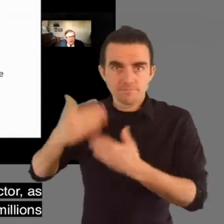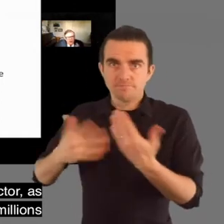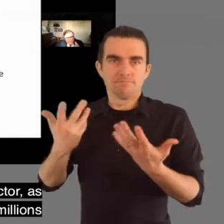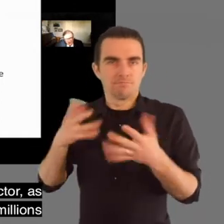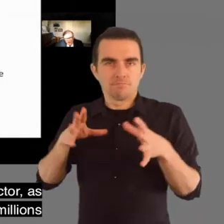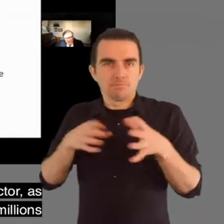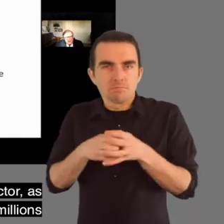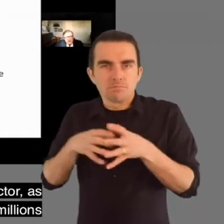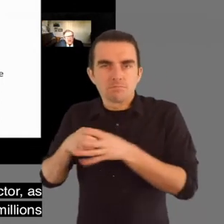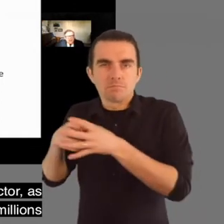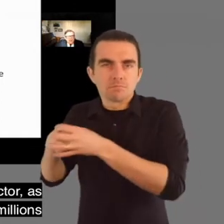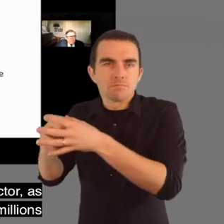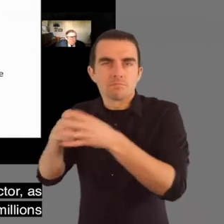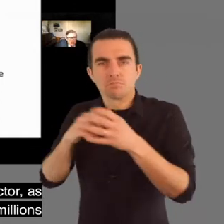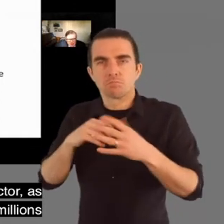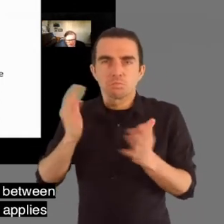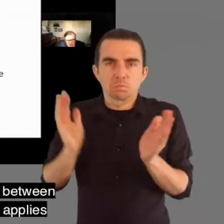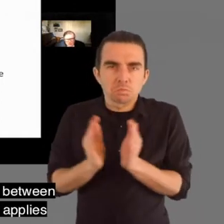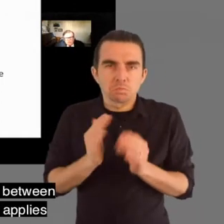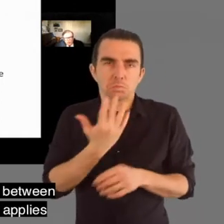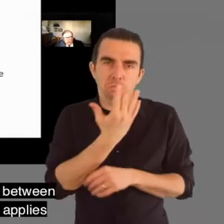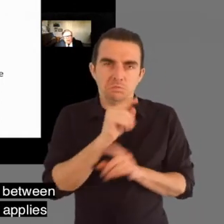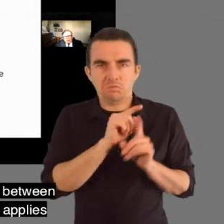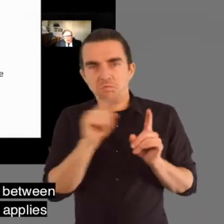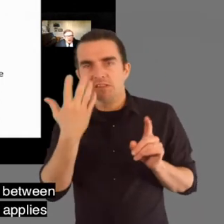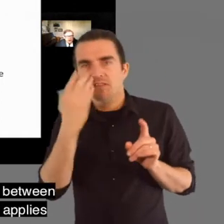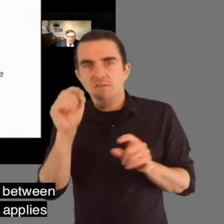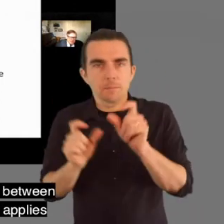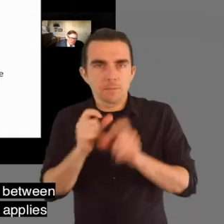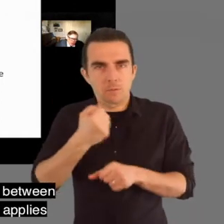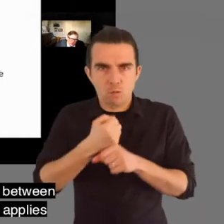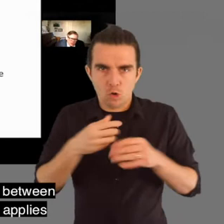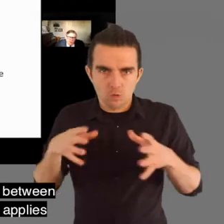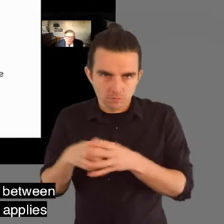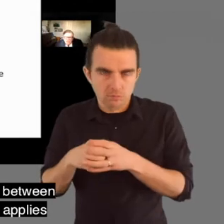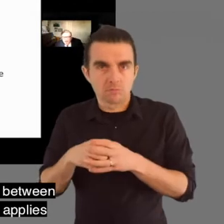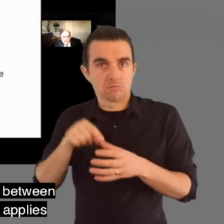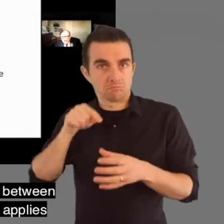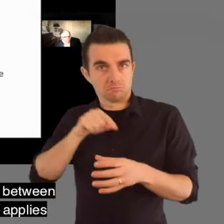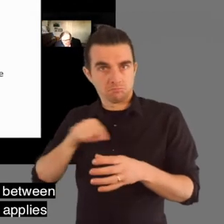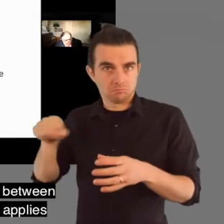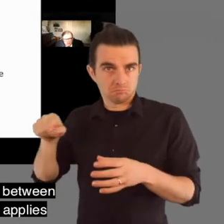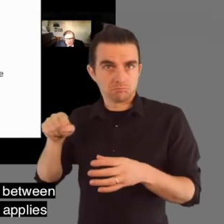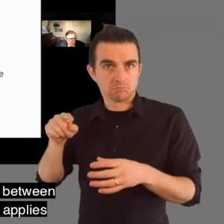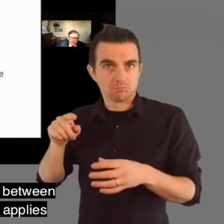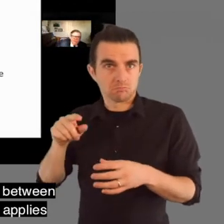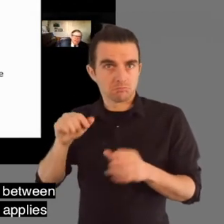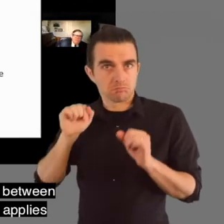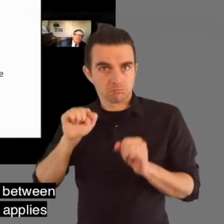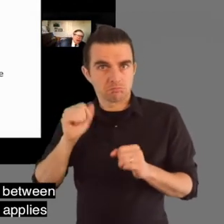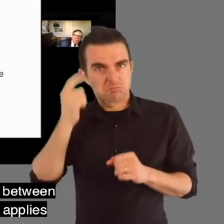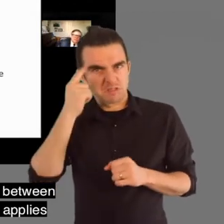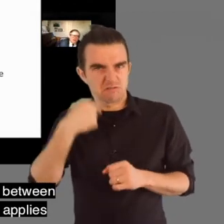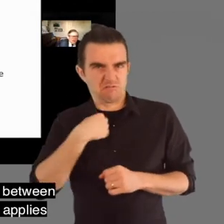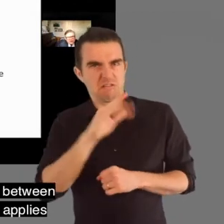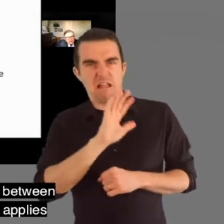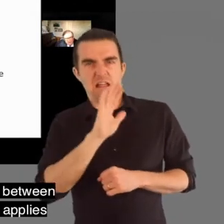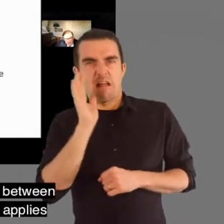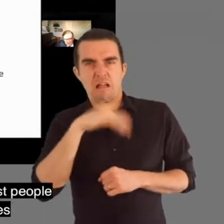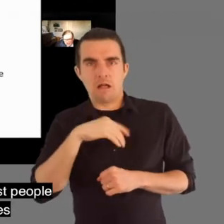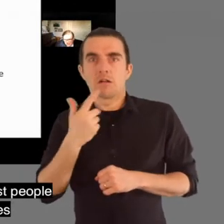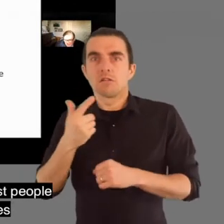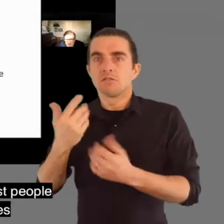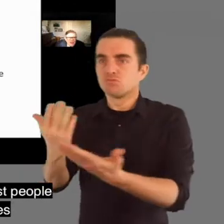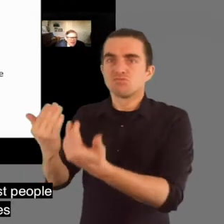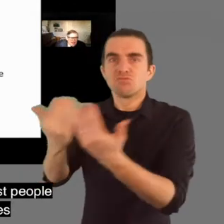on. But the millions of smaller enterprises employing between 5 and 50 people don't think this